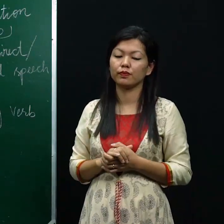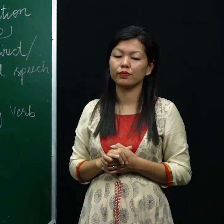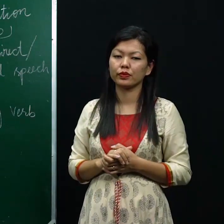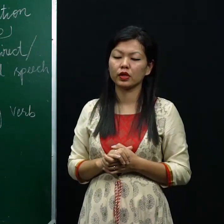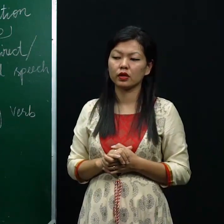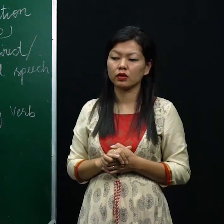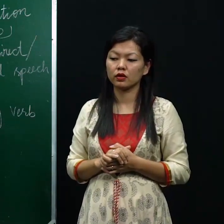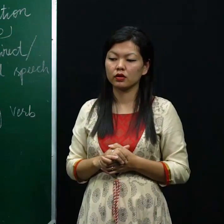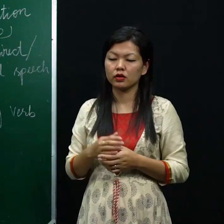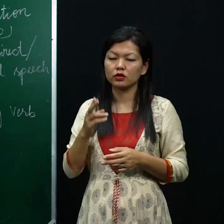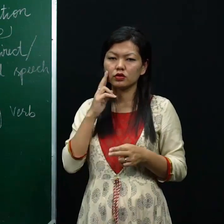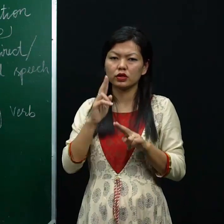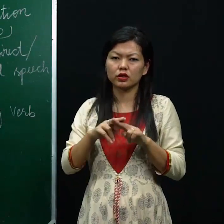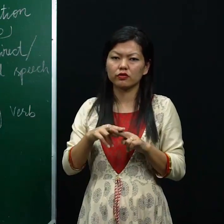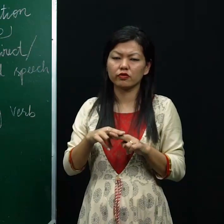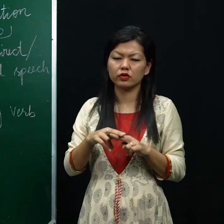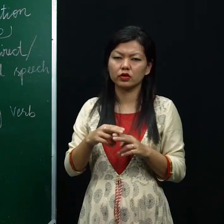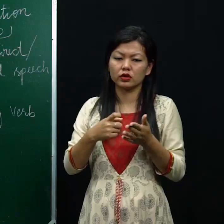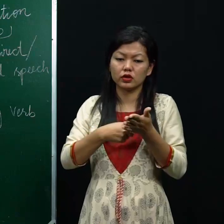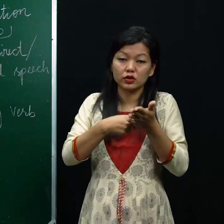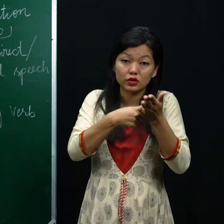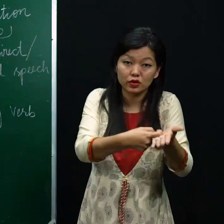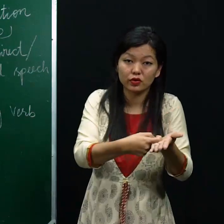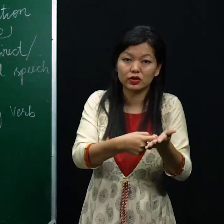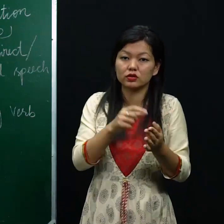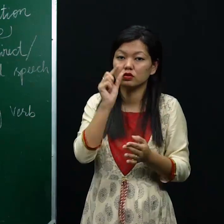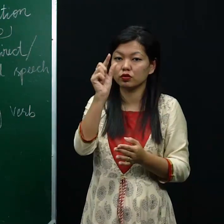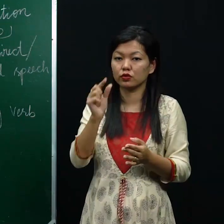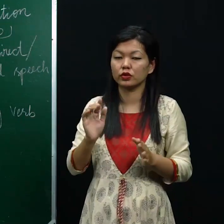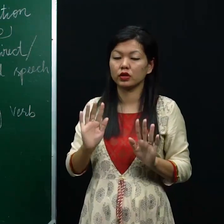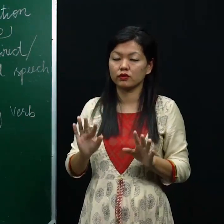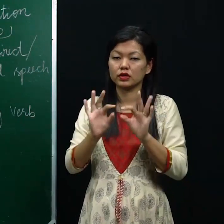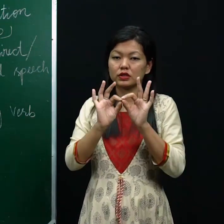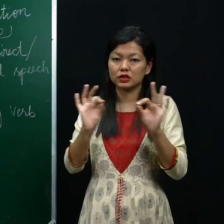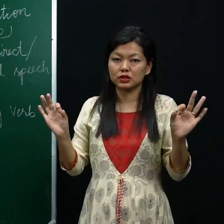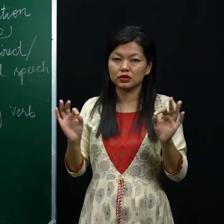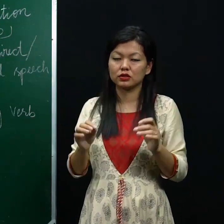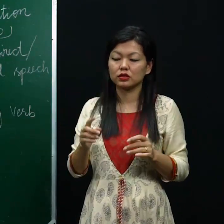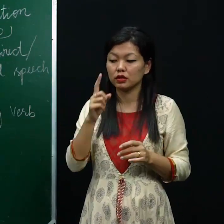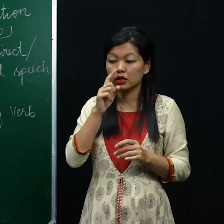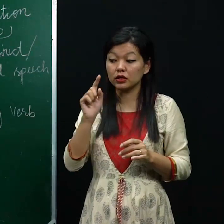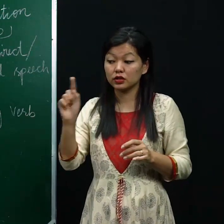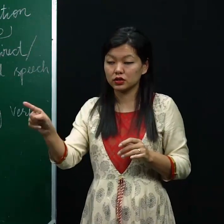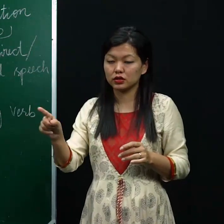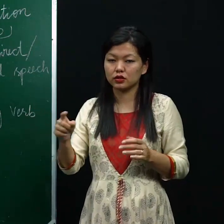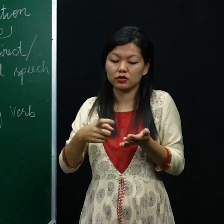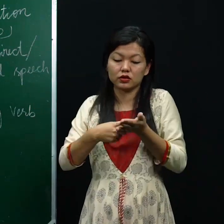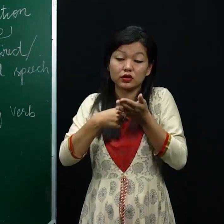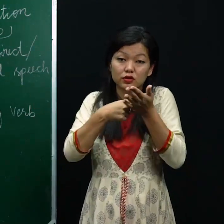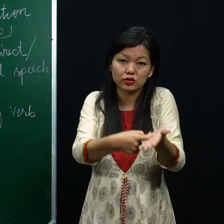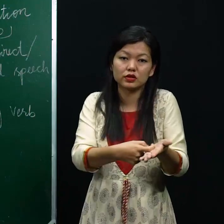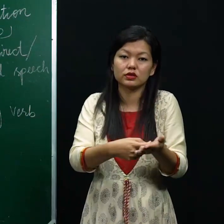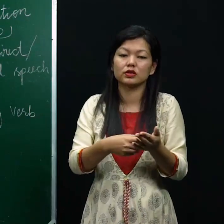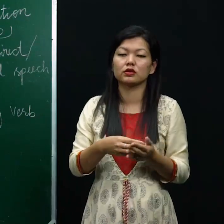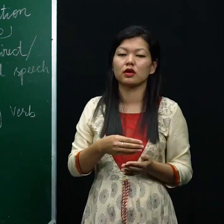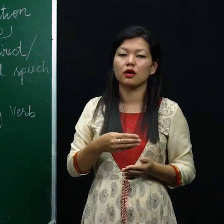do? She requested me to switch on the light. If someone says, please switch on the lights, the word please itself